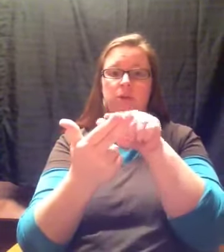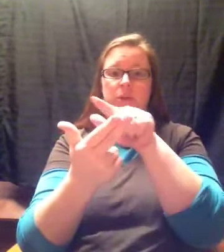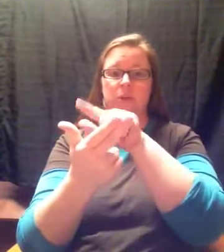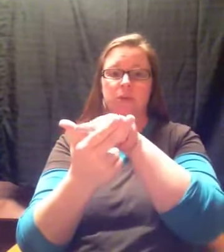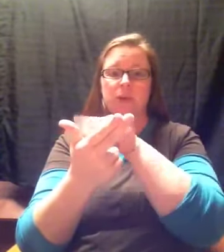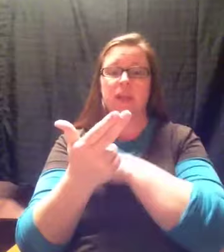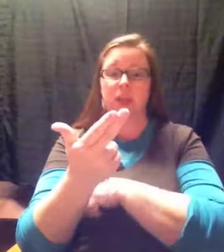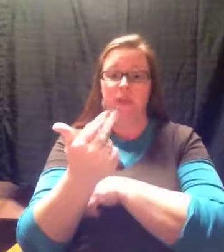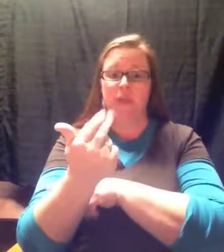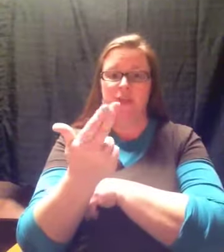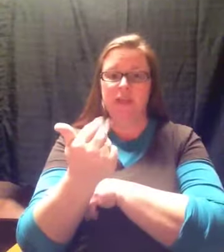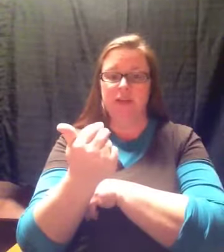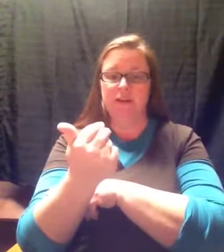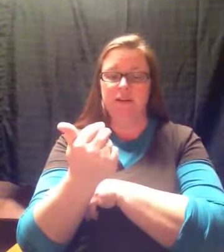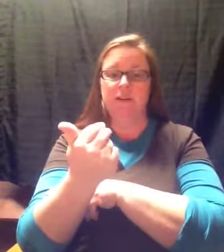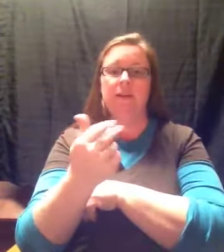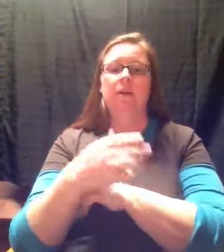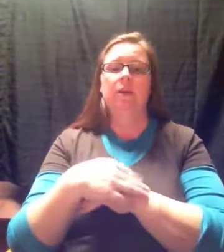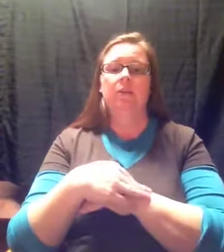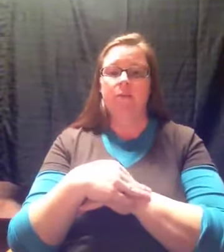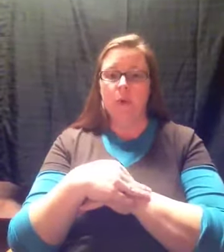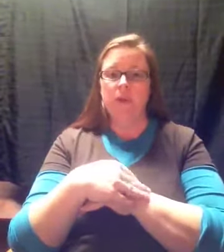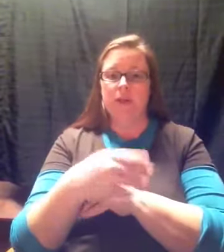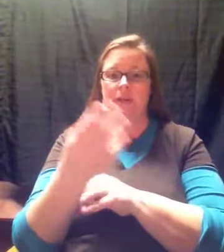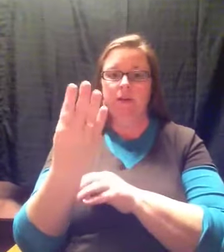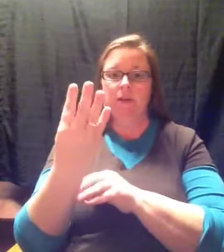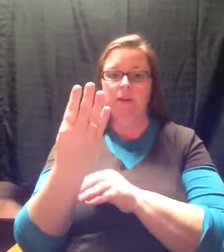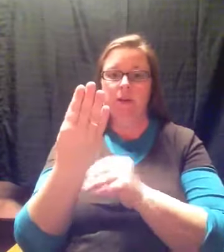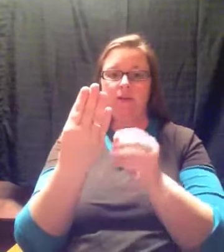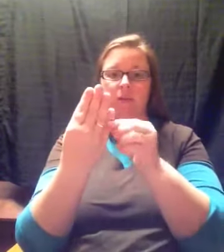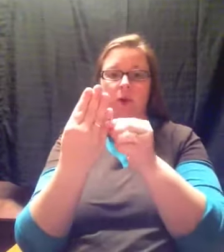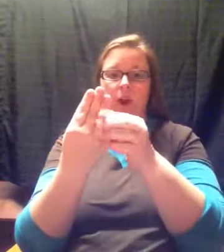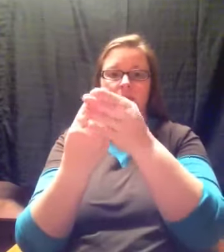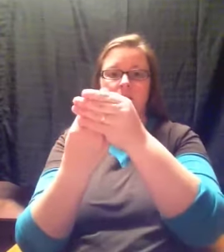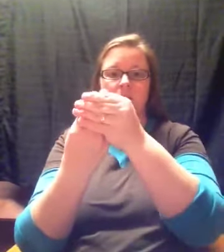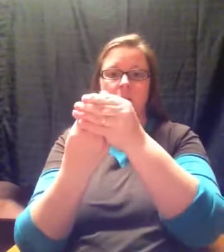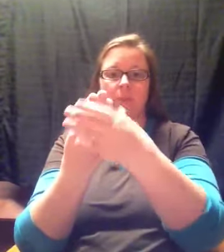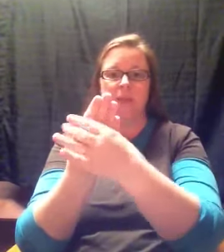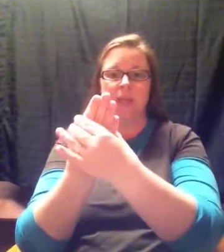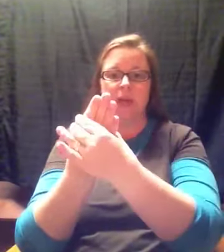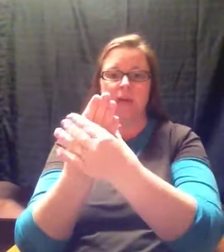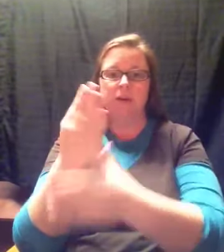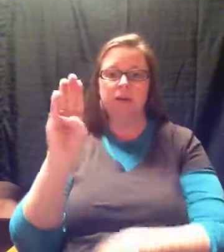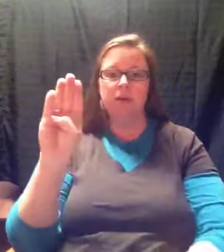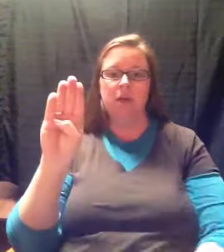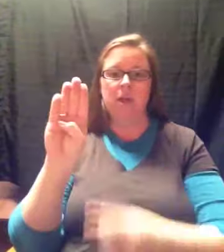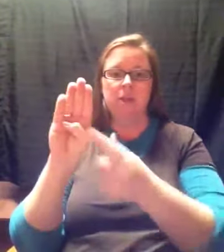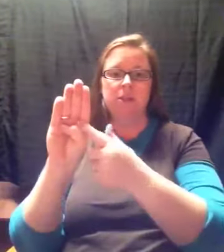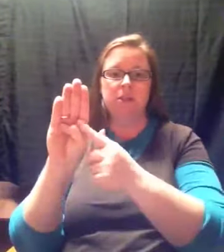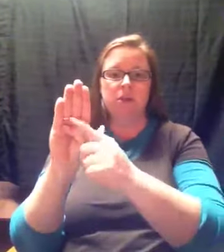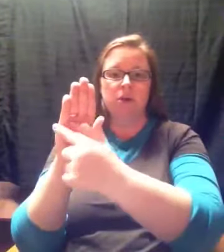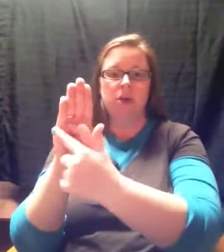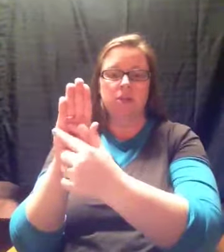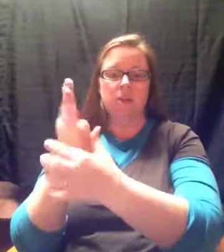2, 3. 13. 14, you have 4 hands put together. This goes across the